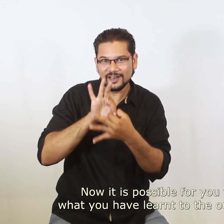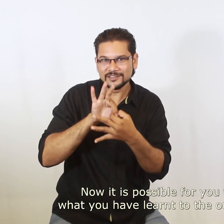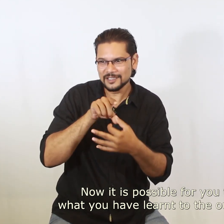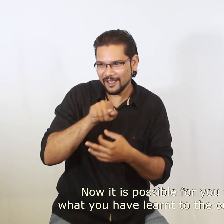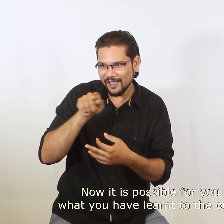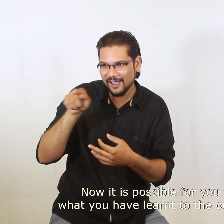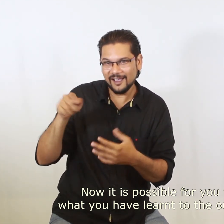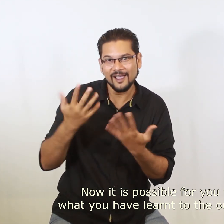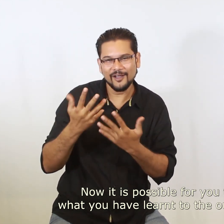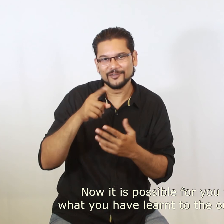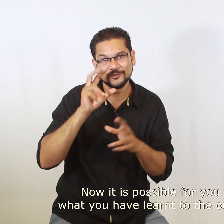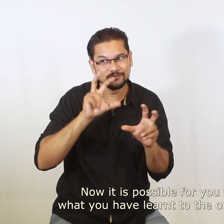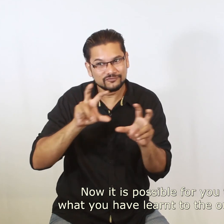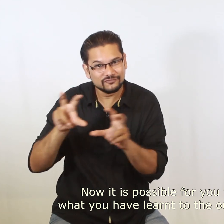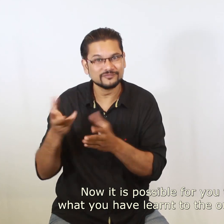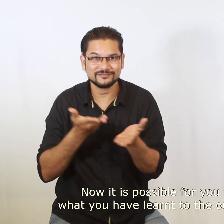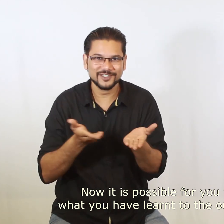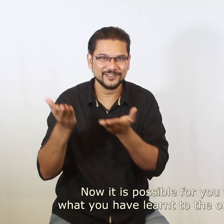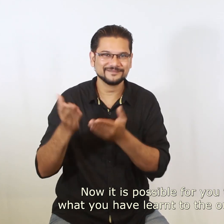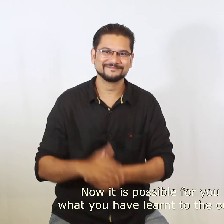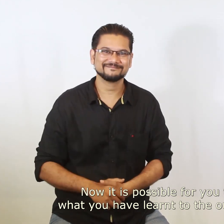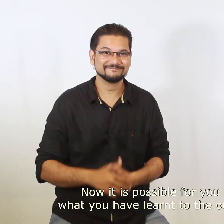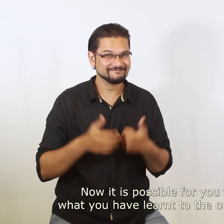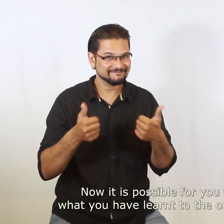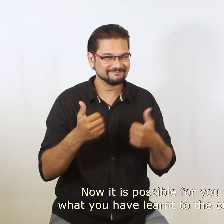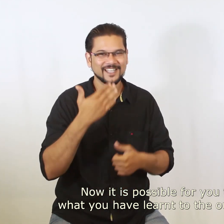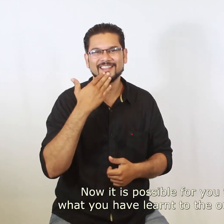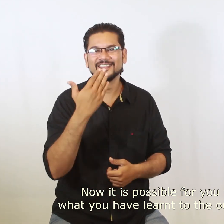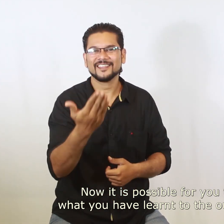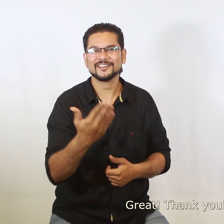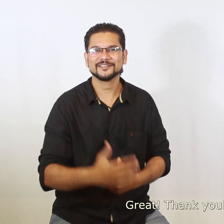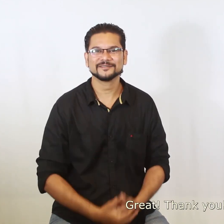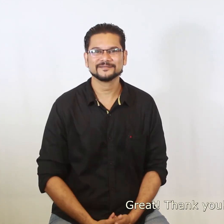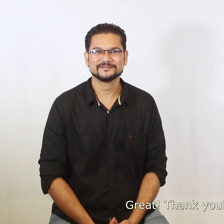Great! Thank you.